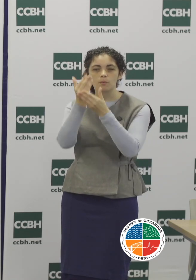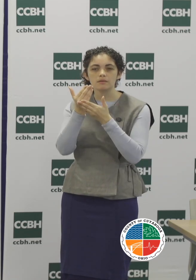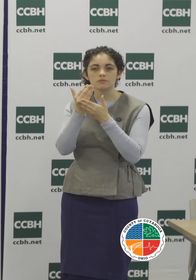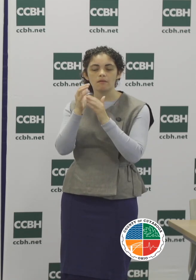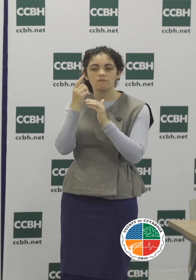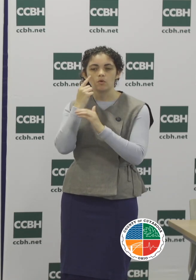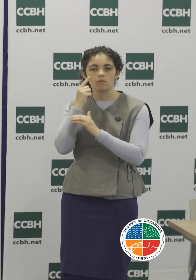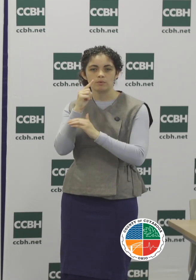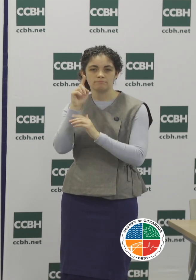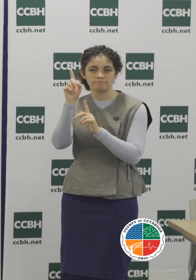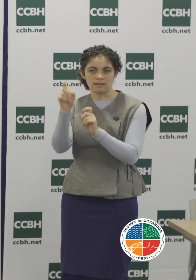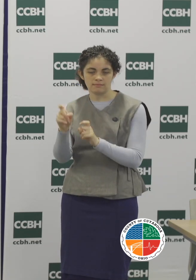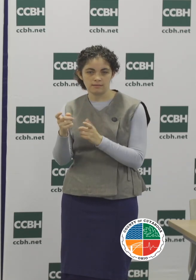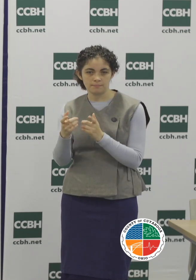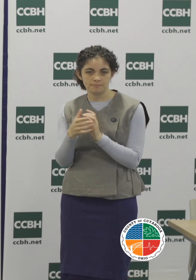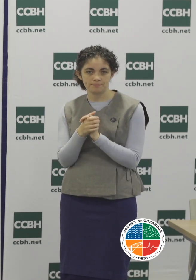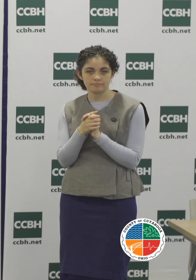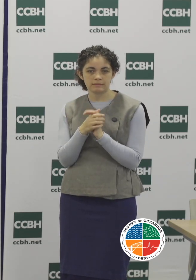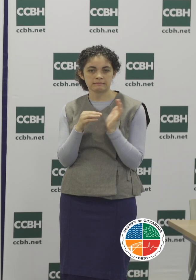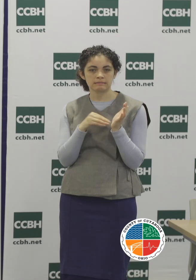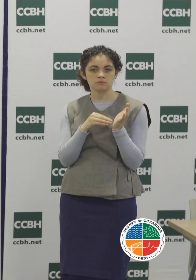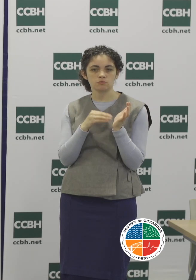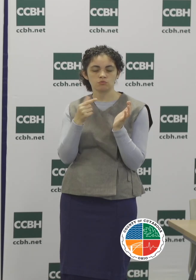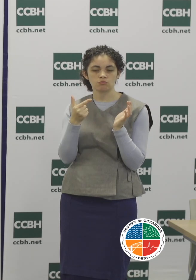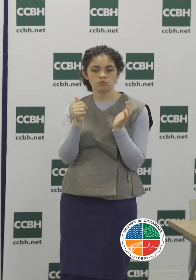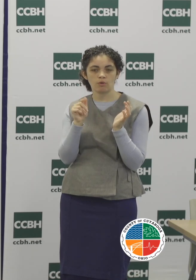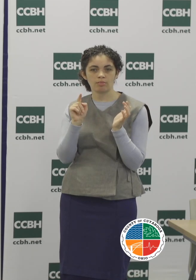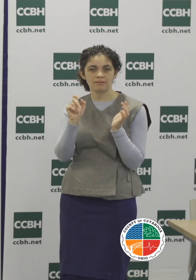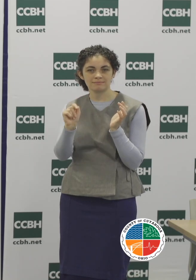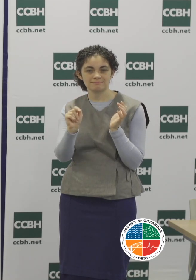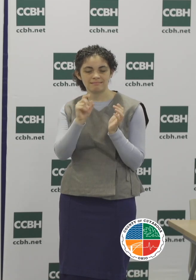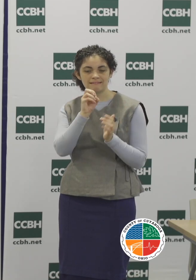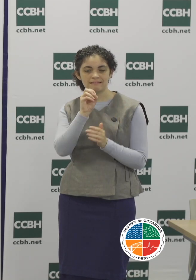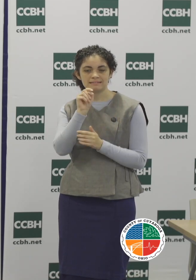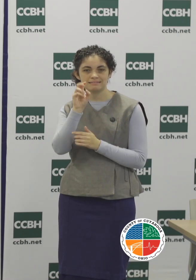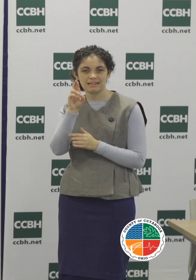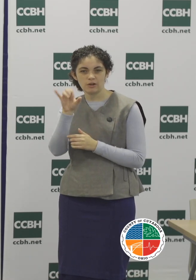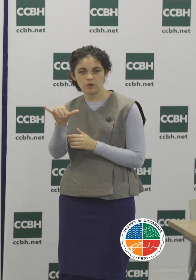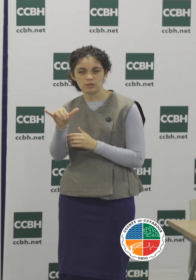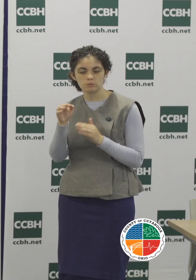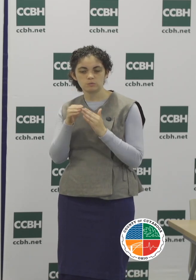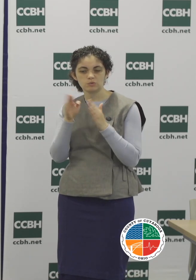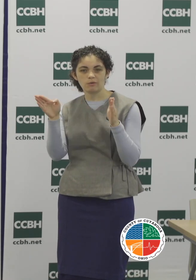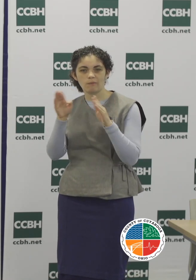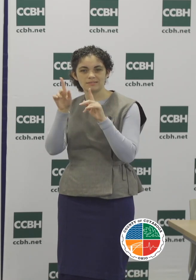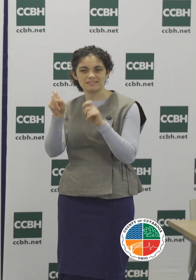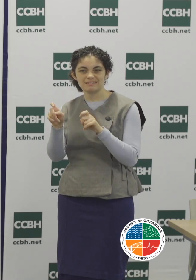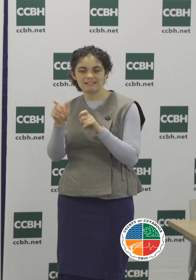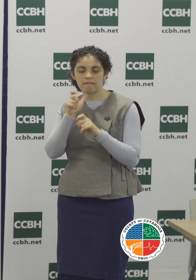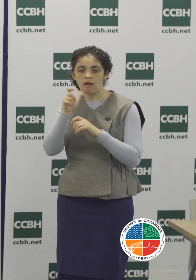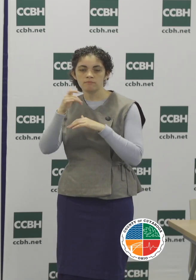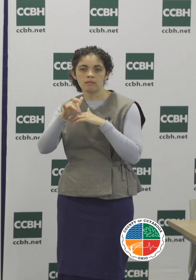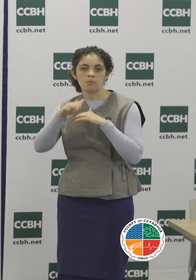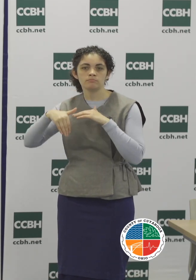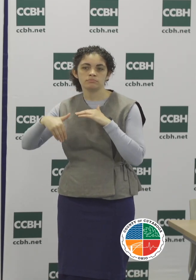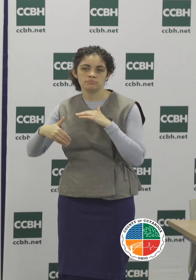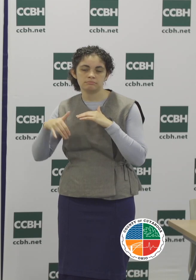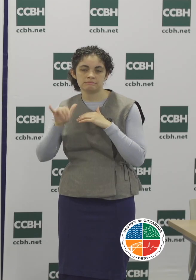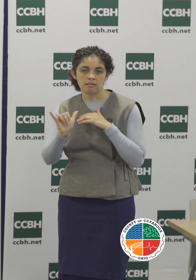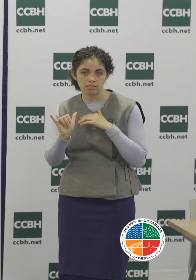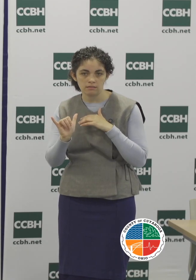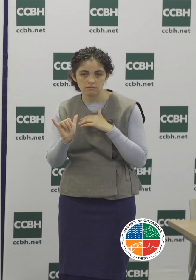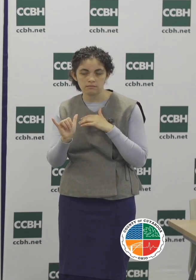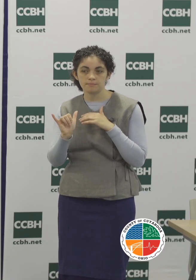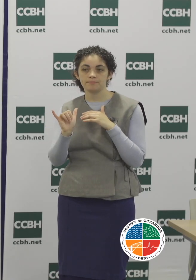testing. And Dr. Gullett and Terry have already mentioned that general testing is not yet available.